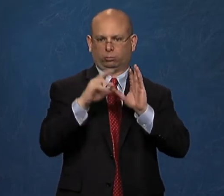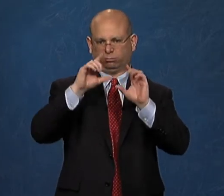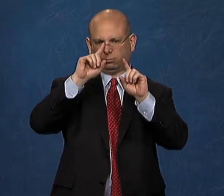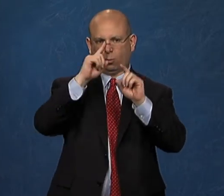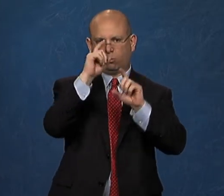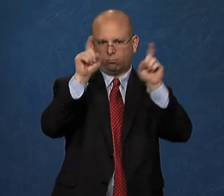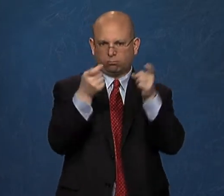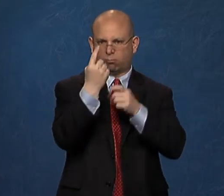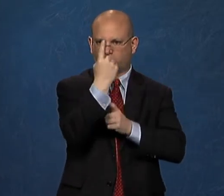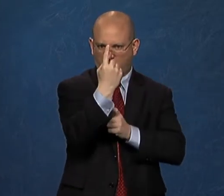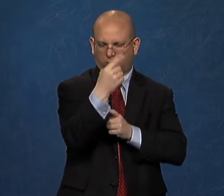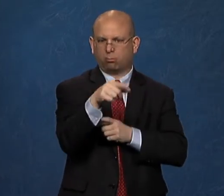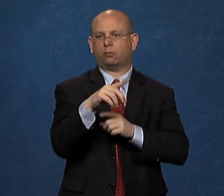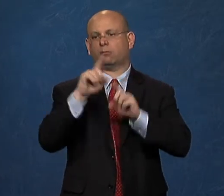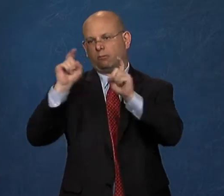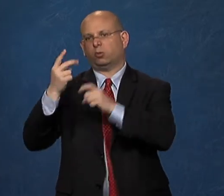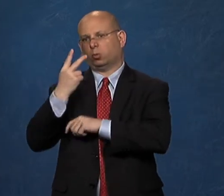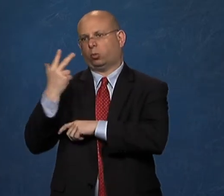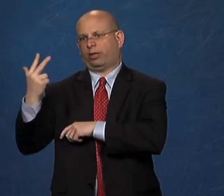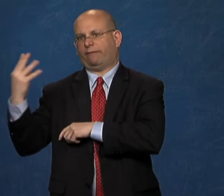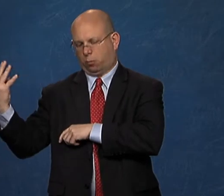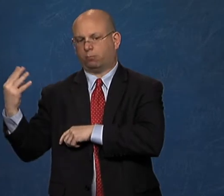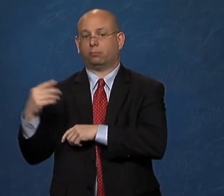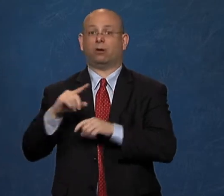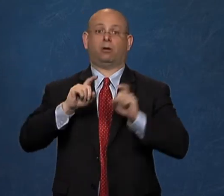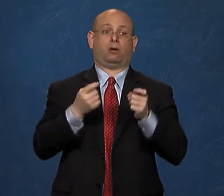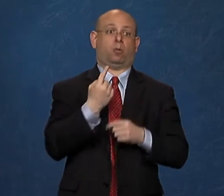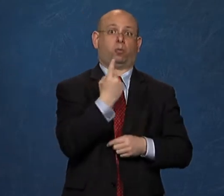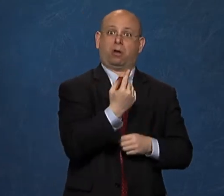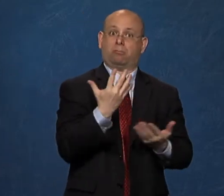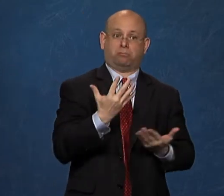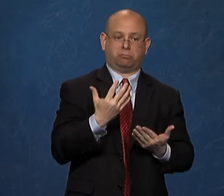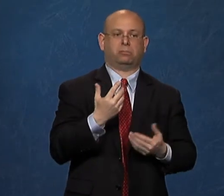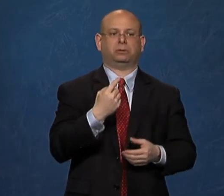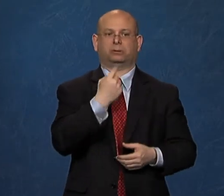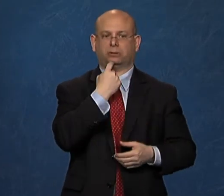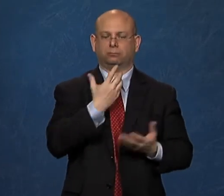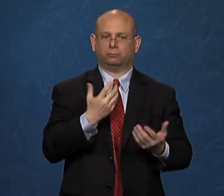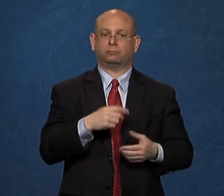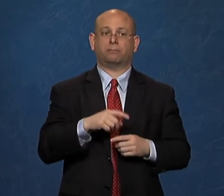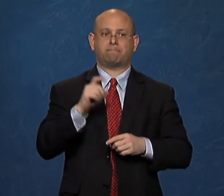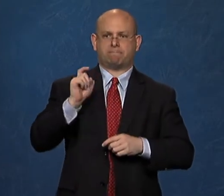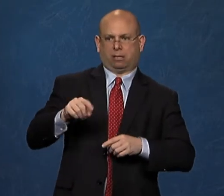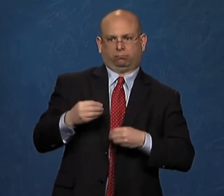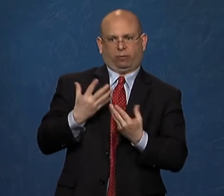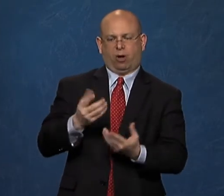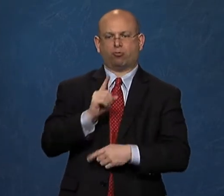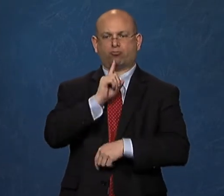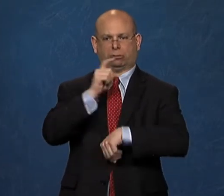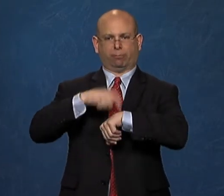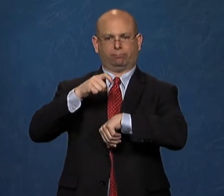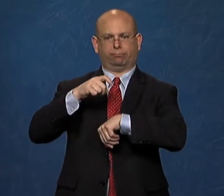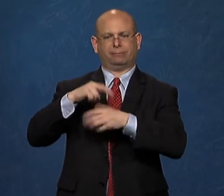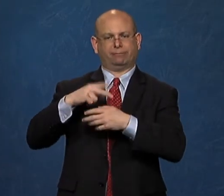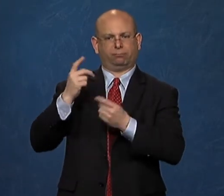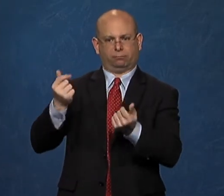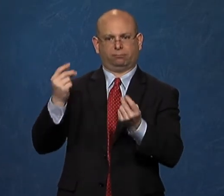have 4 specific areas that have to be covered. One in parentheses, and that first one says that the provider must